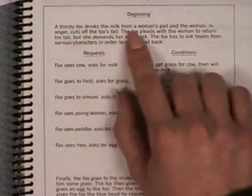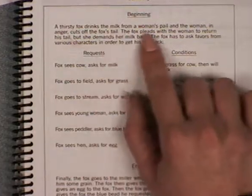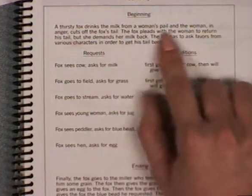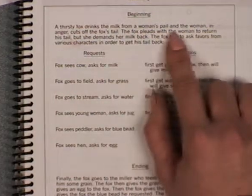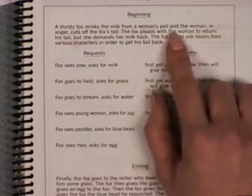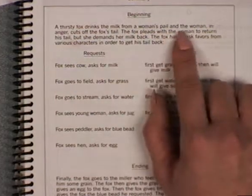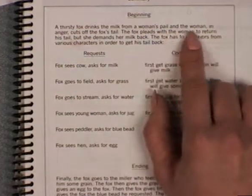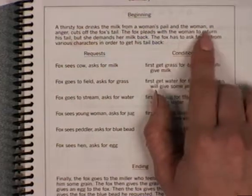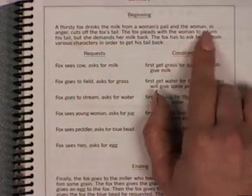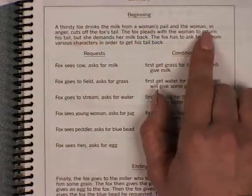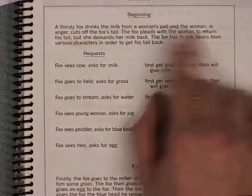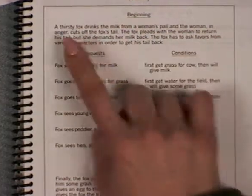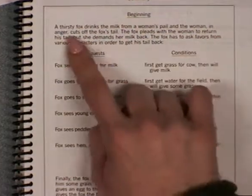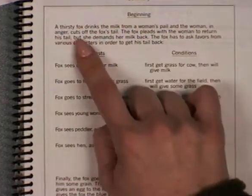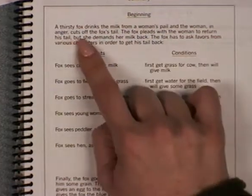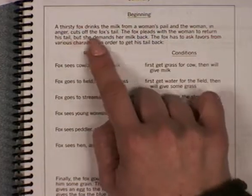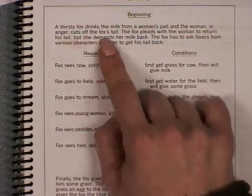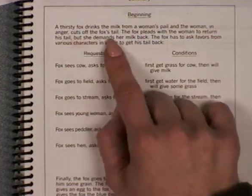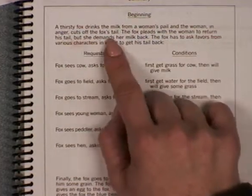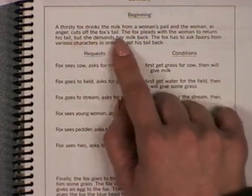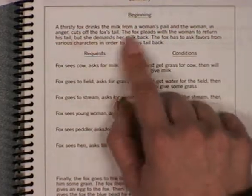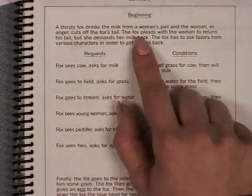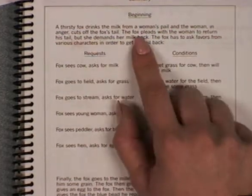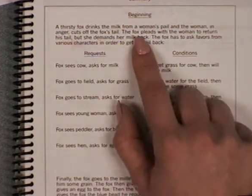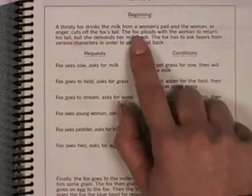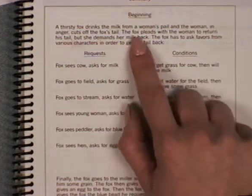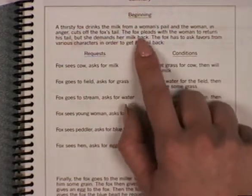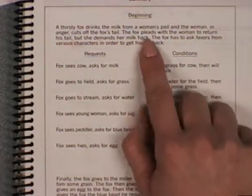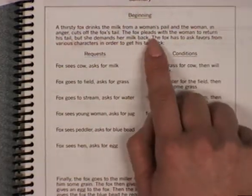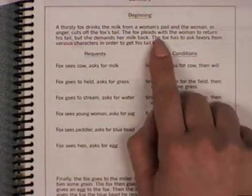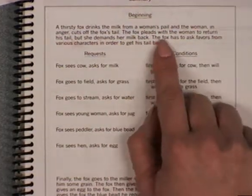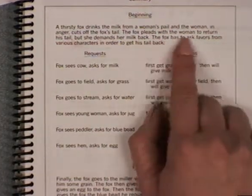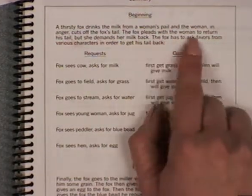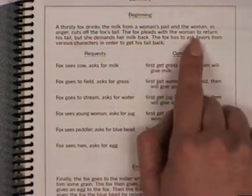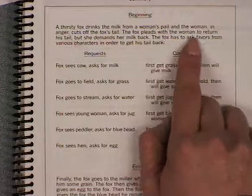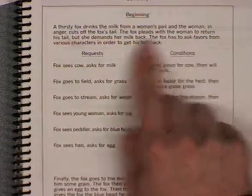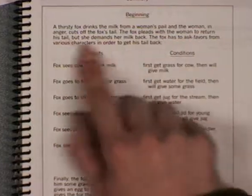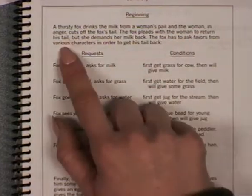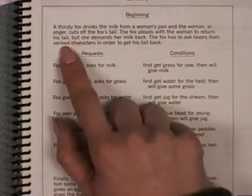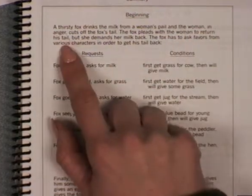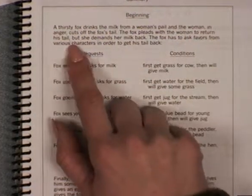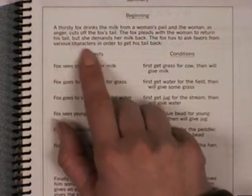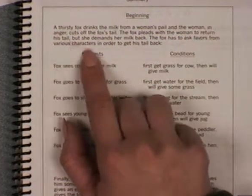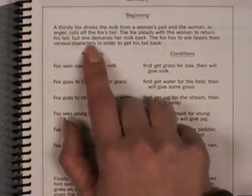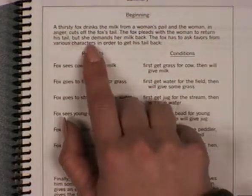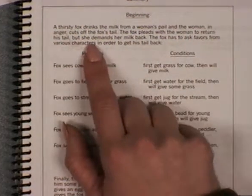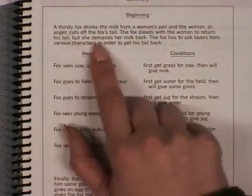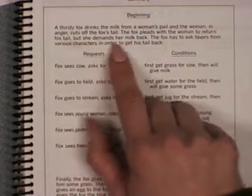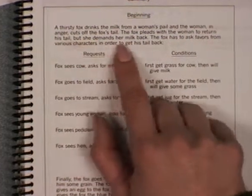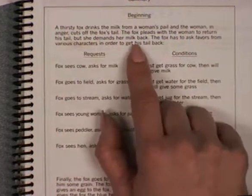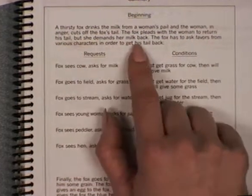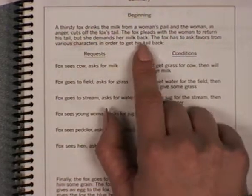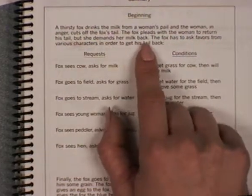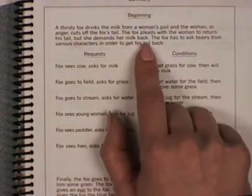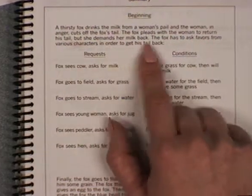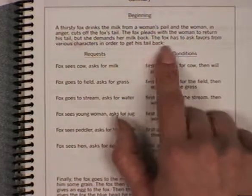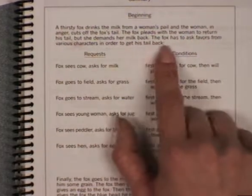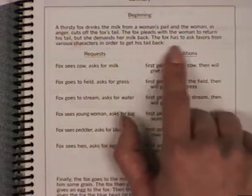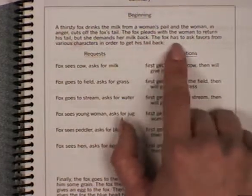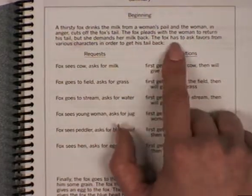from a woman's pail, and the woman, in anger, cuts off the fox's tail. The fox pleads with the woman to return his tail, but she demands her milk back. The fox has